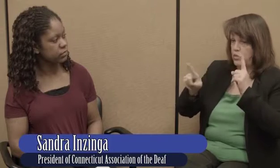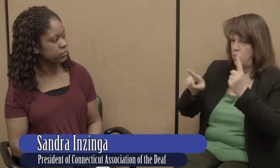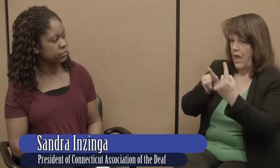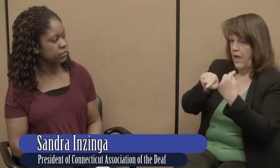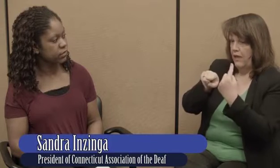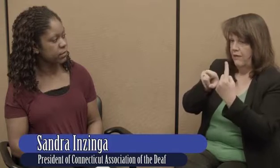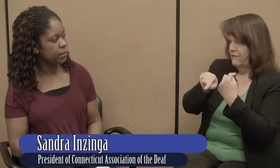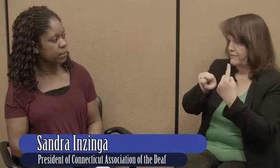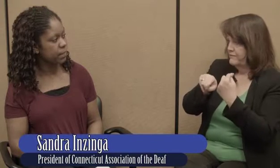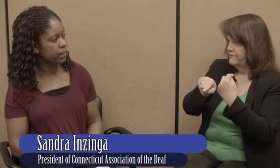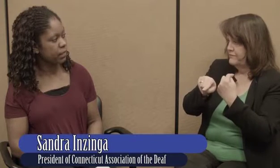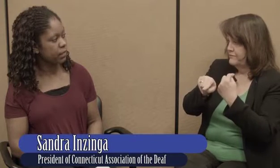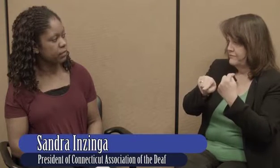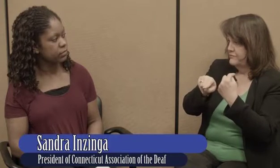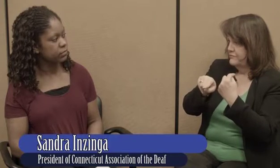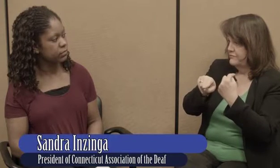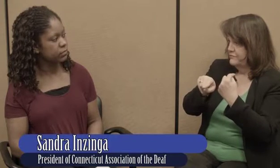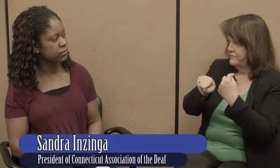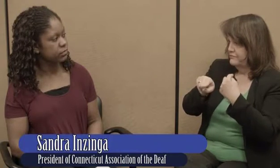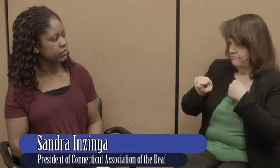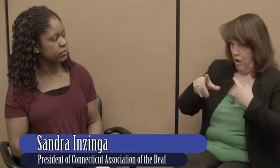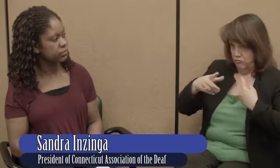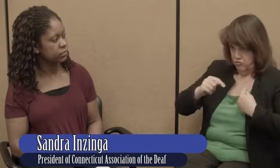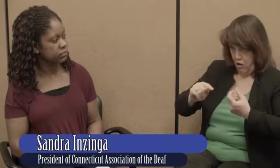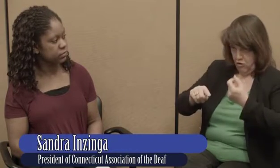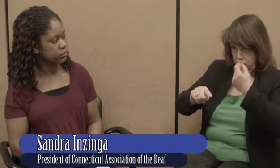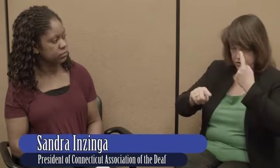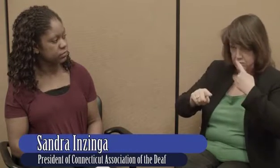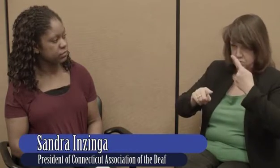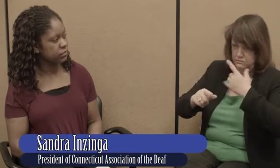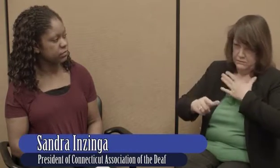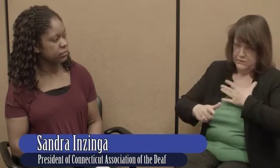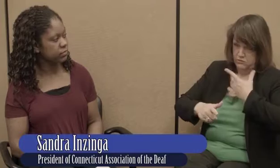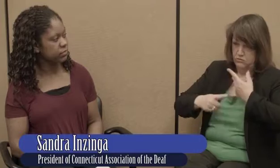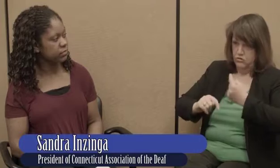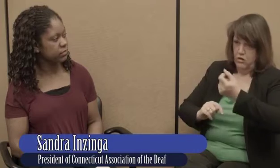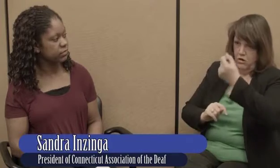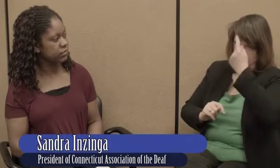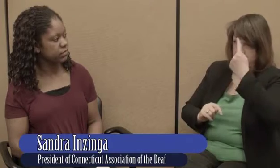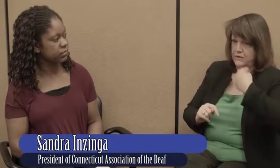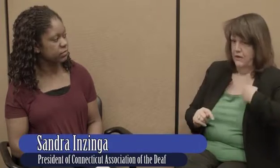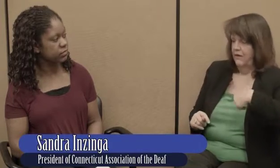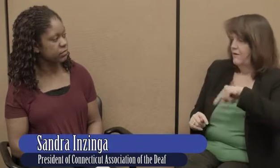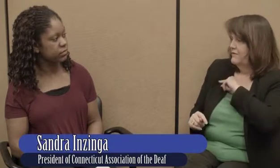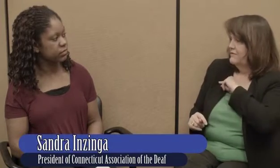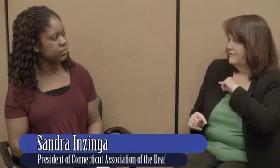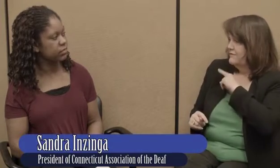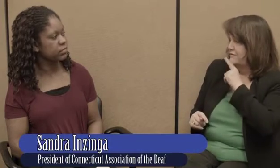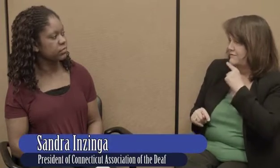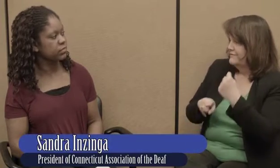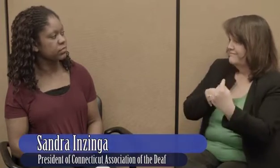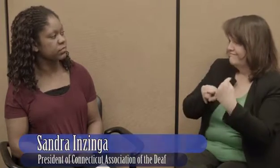them. Communication is a two-way street. I'm going to try to understand what you're saying. Please try to understand what we say